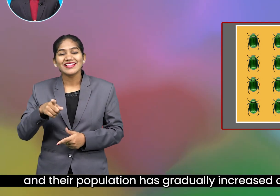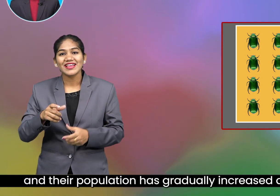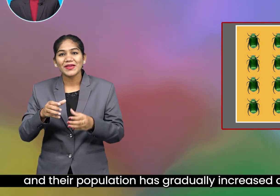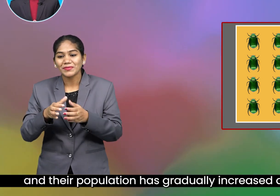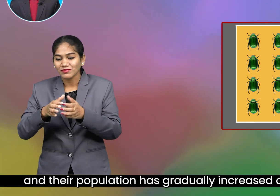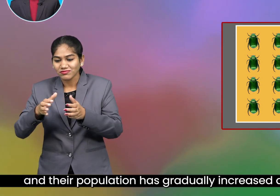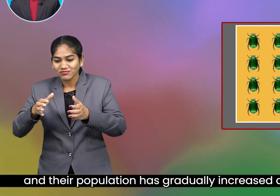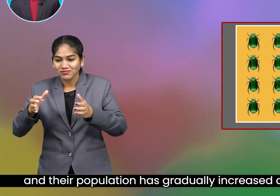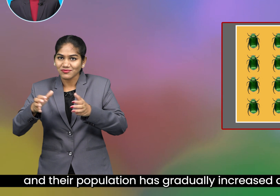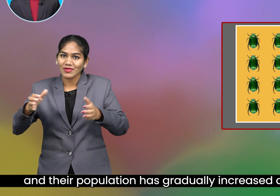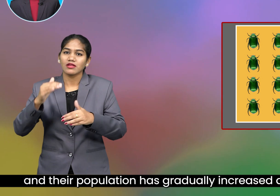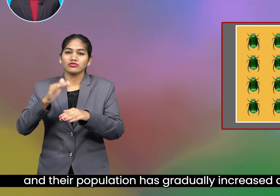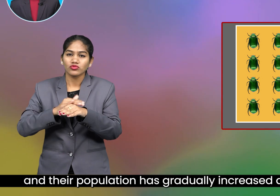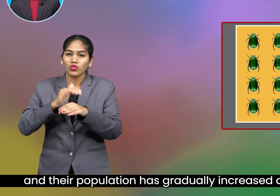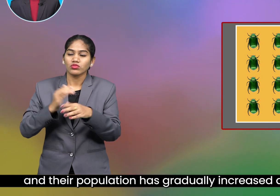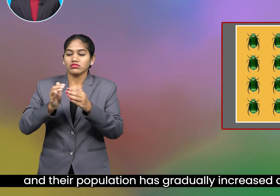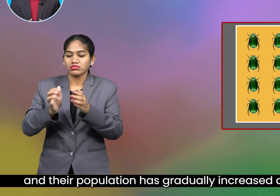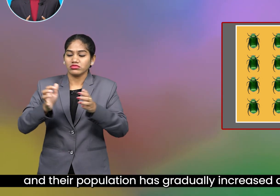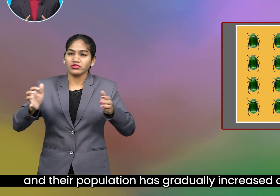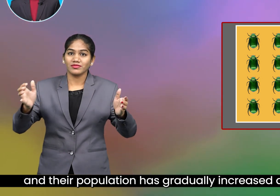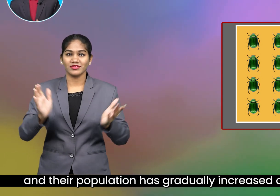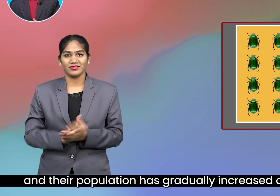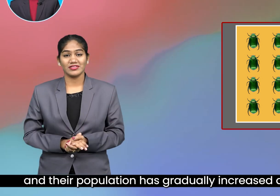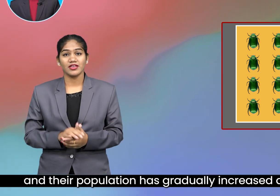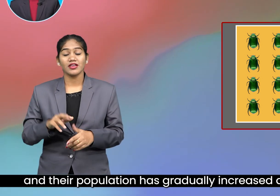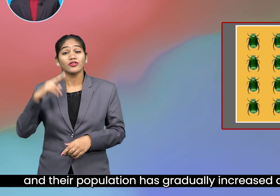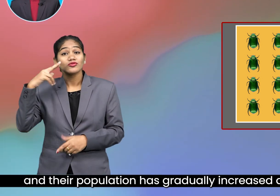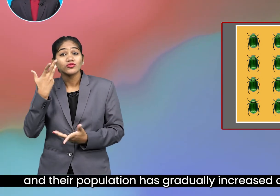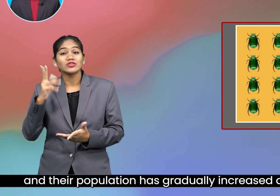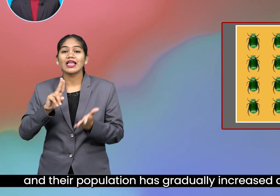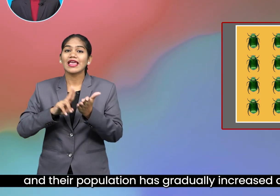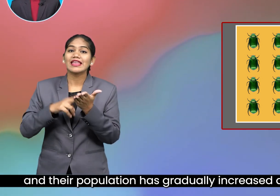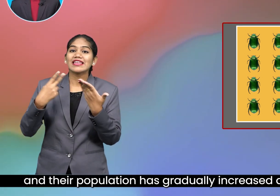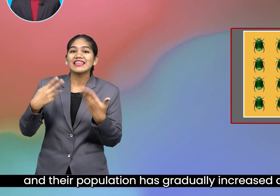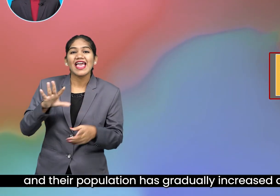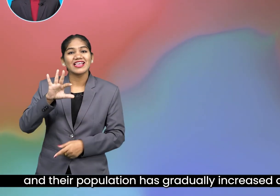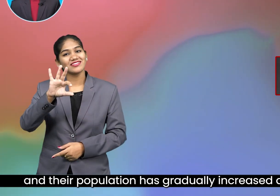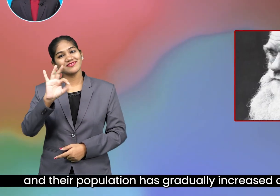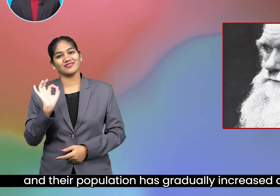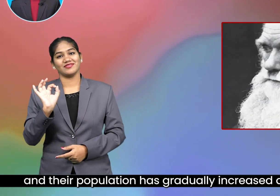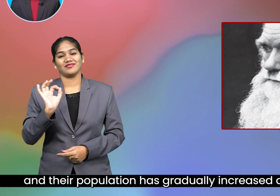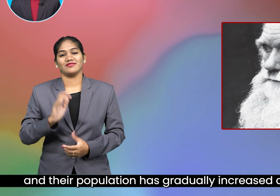gradually increased due to natural selection.